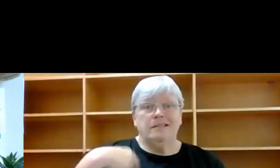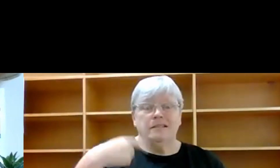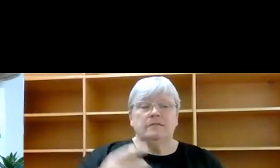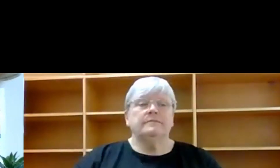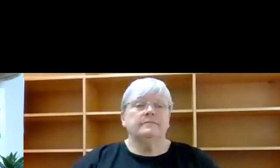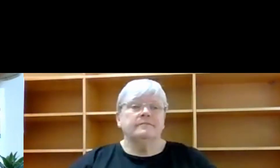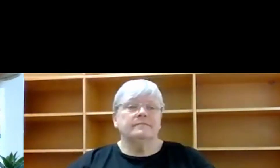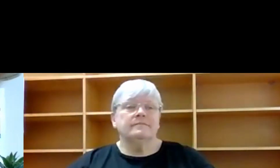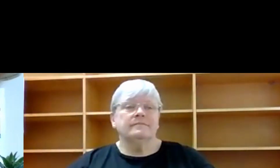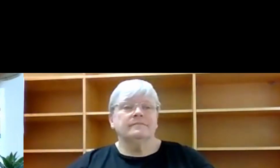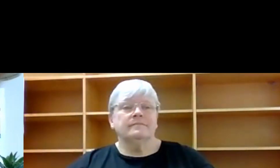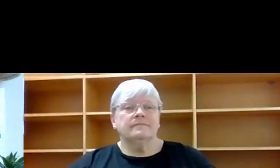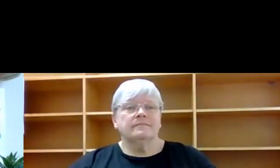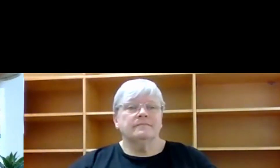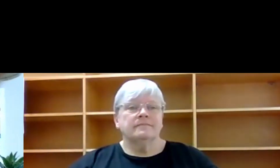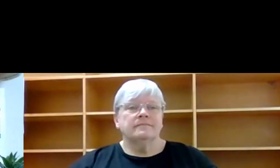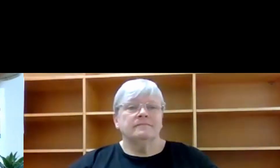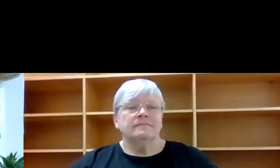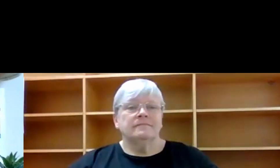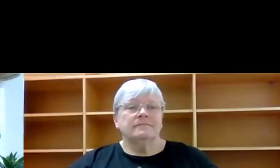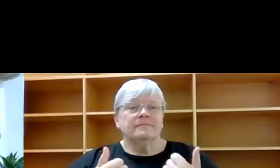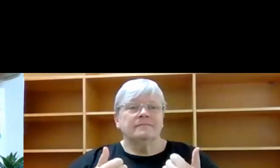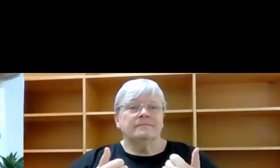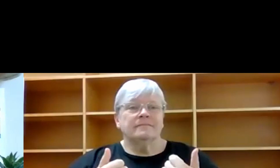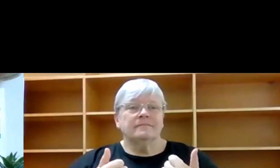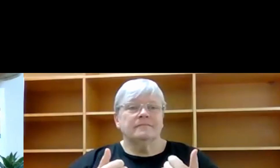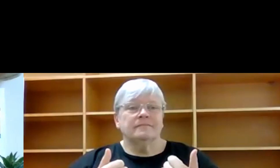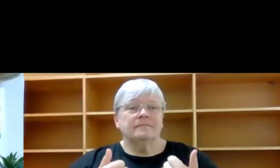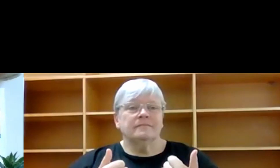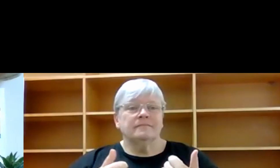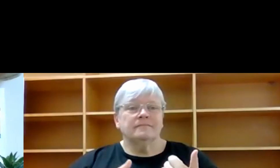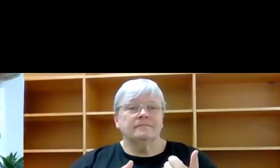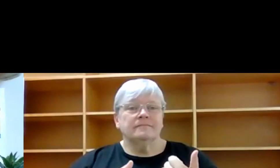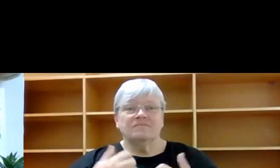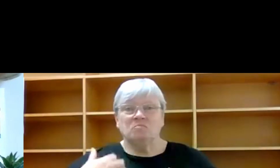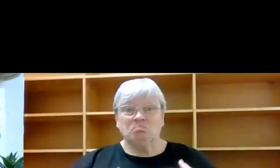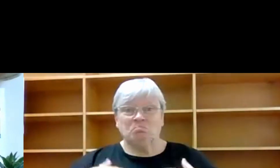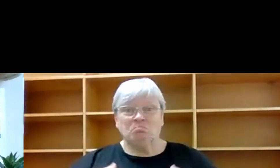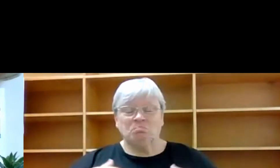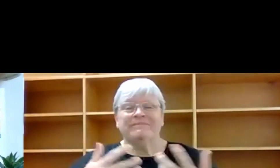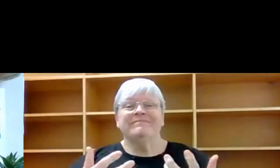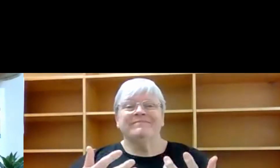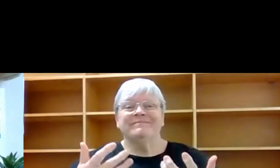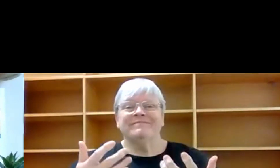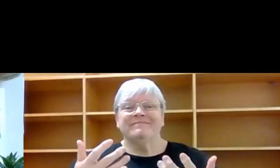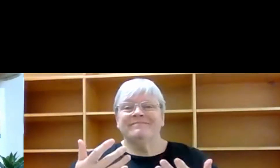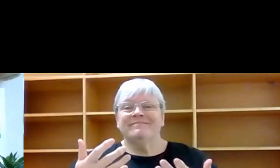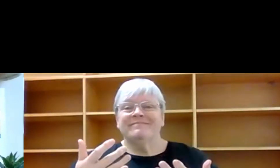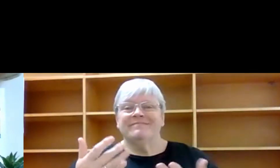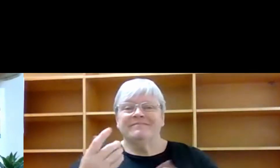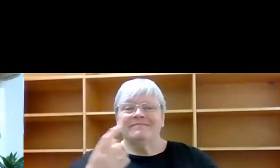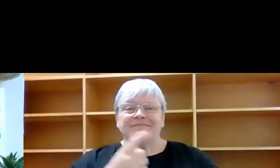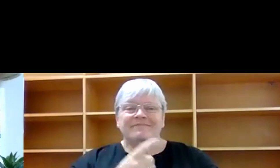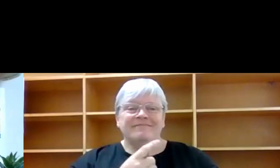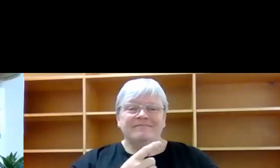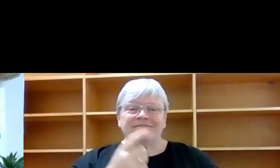need her services. Yeah, and that is all pretty exciting. I'm very excited that we're going to be talking